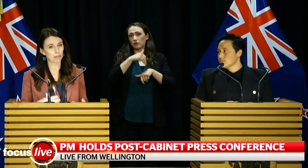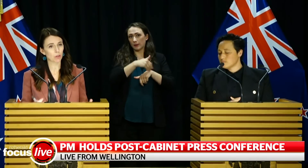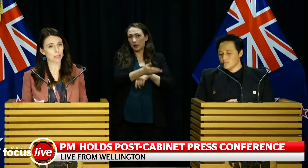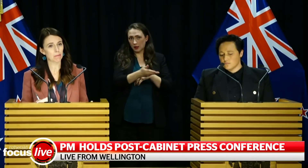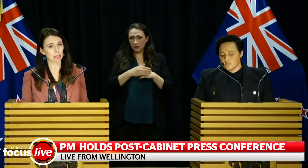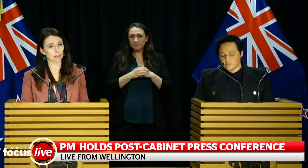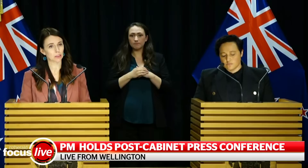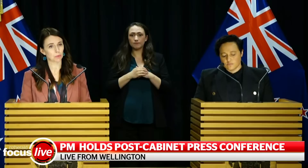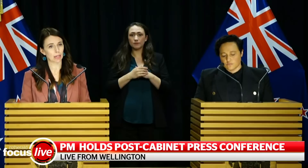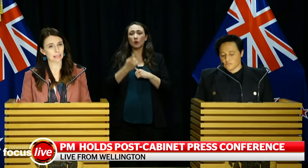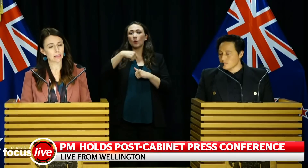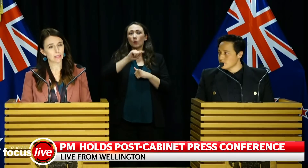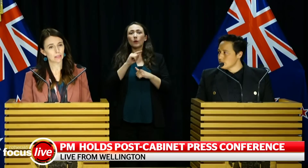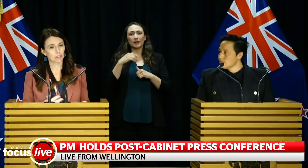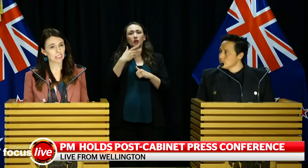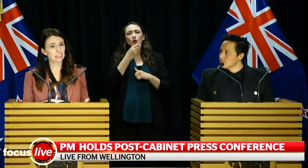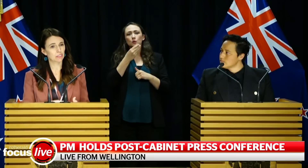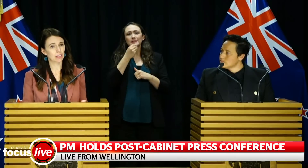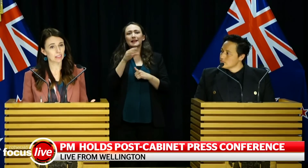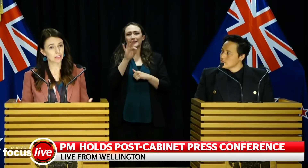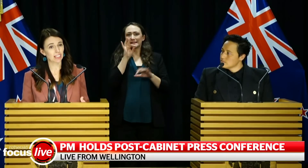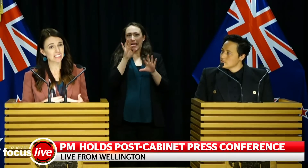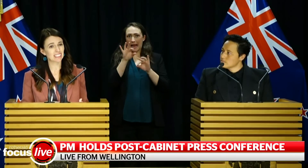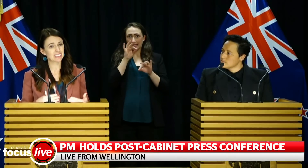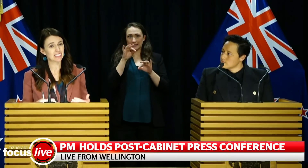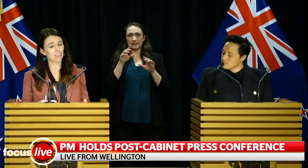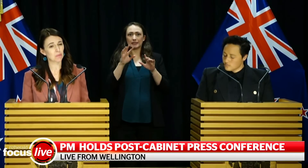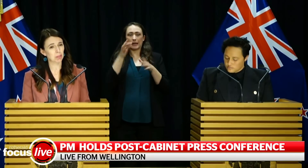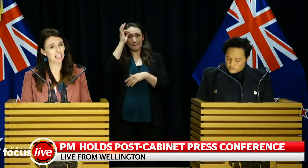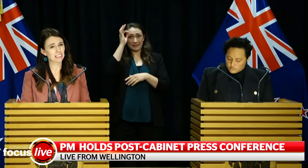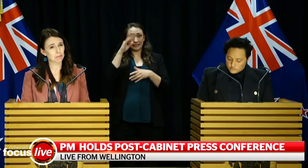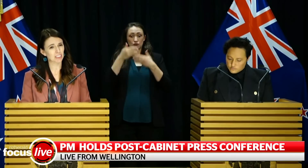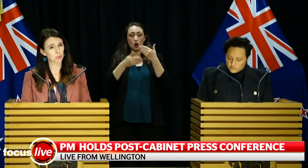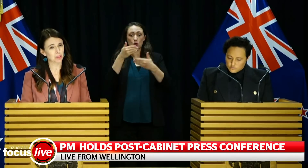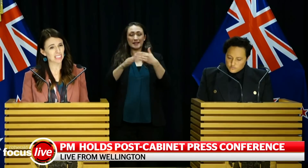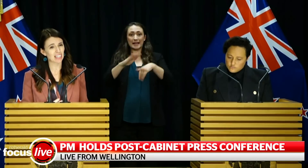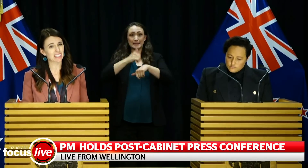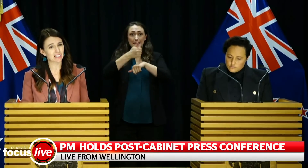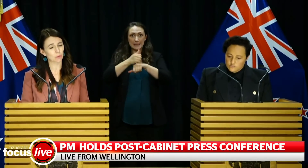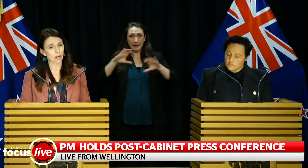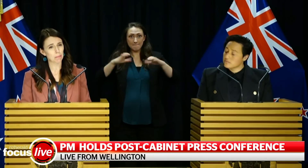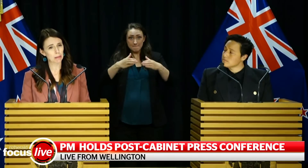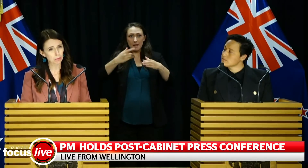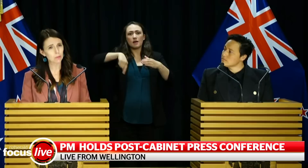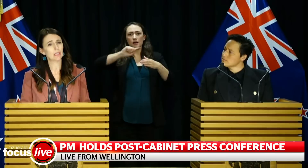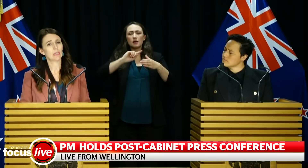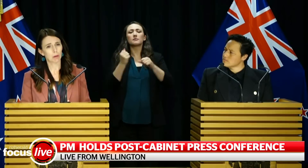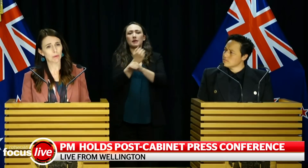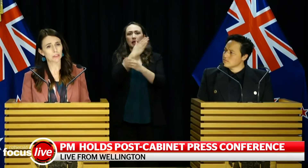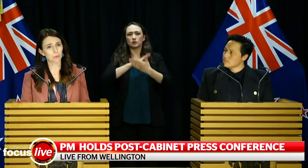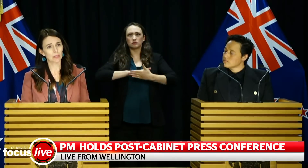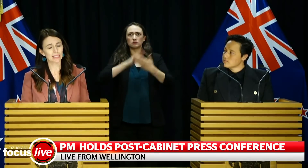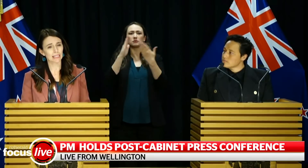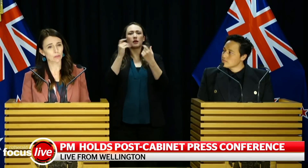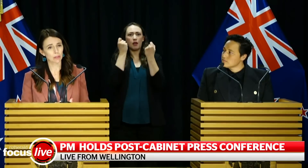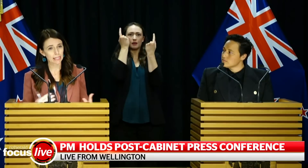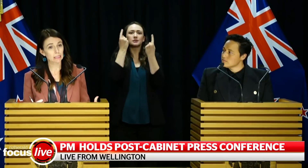sure that we've got that balance right. So yes, there are tests there in place to make sure we're targeting the right people, but we do want to lean on